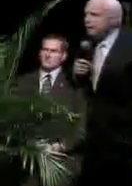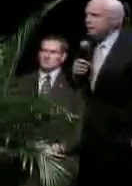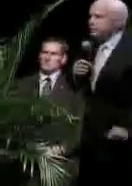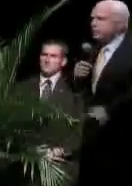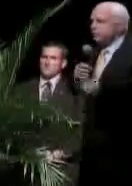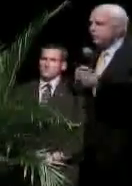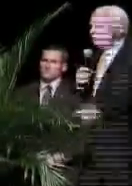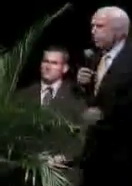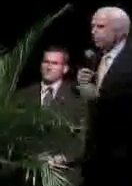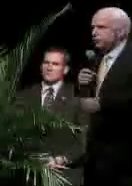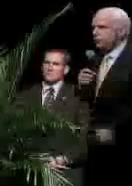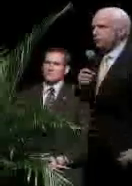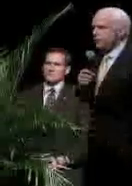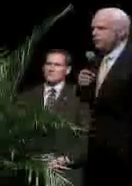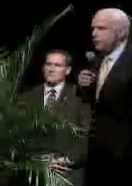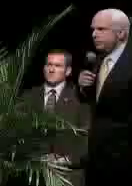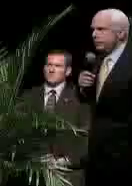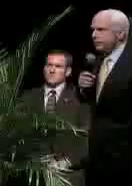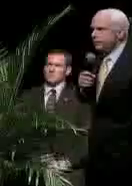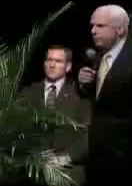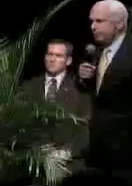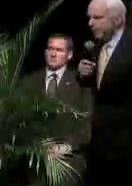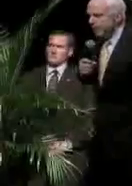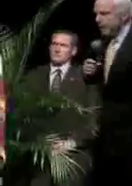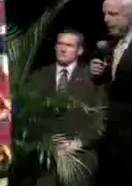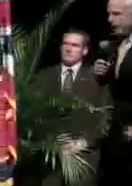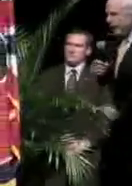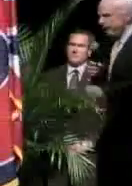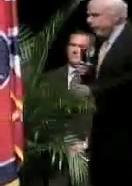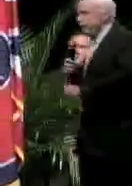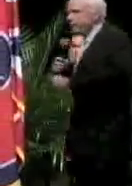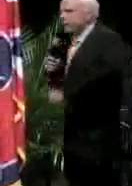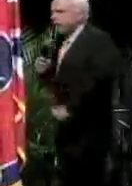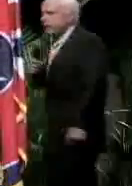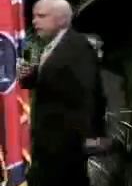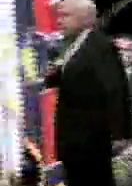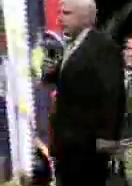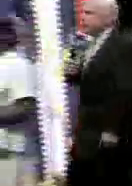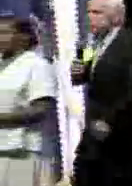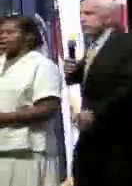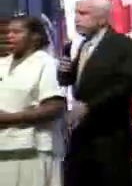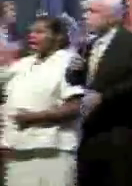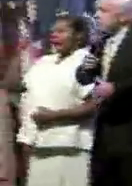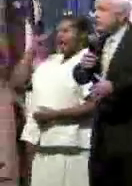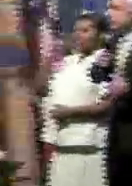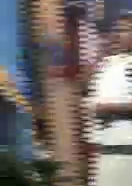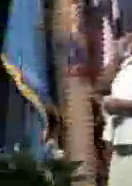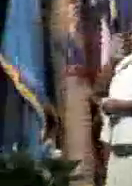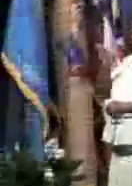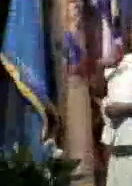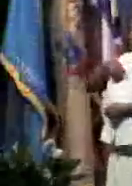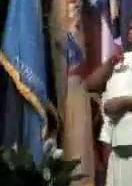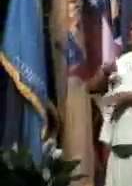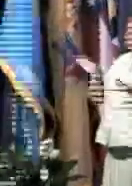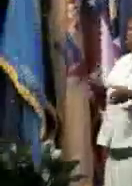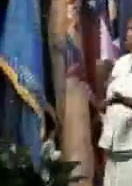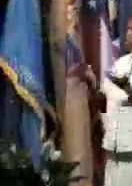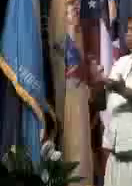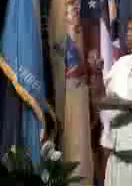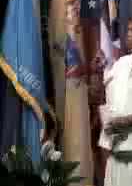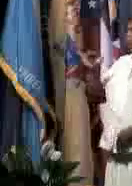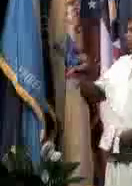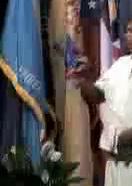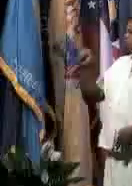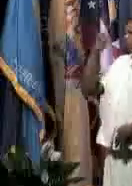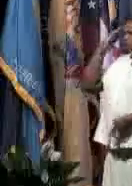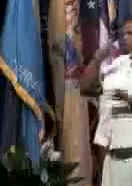are able to deliver the goods and services as necessary. And I think, frankly, we need to do maybe some drills. You know what I